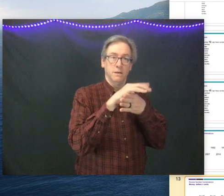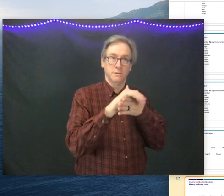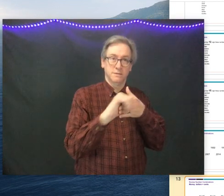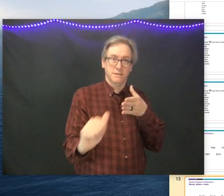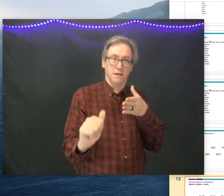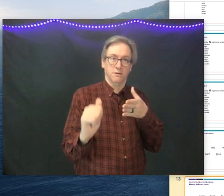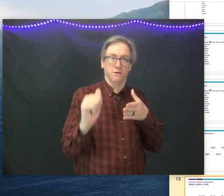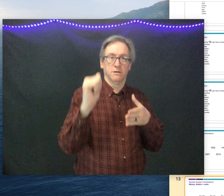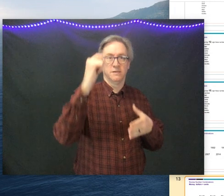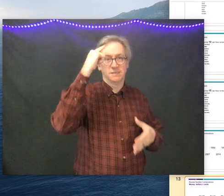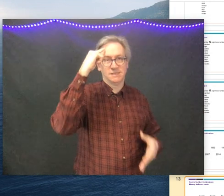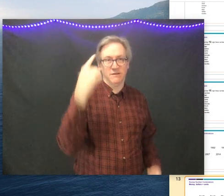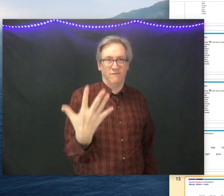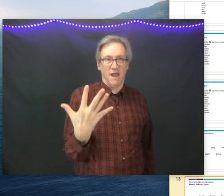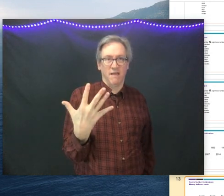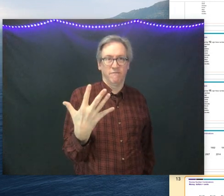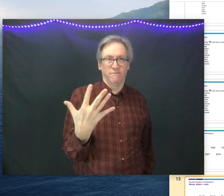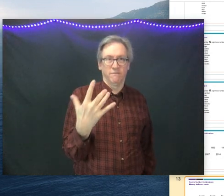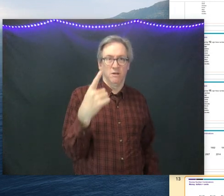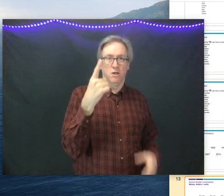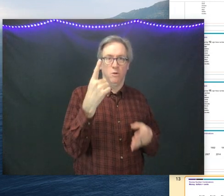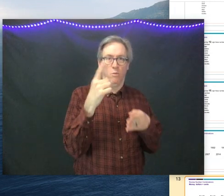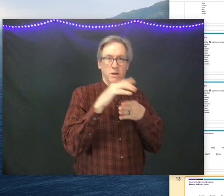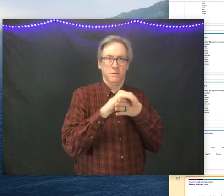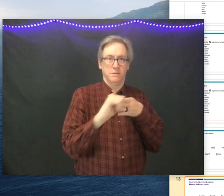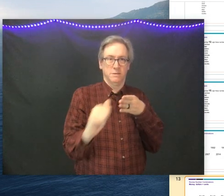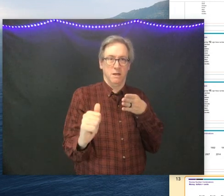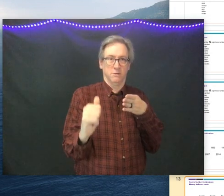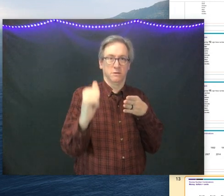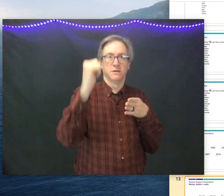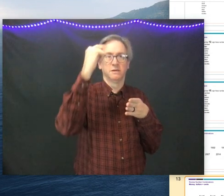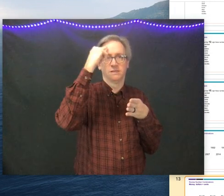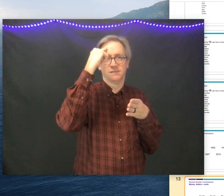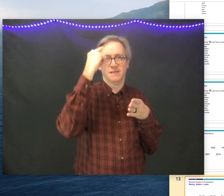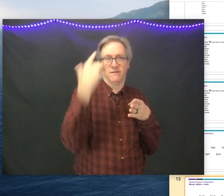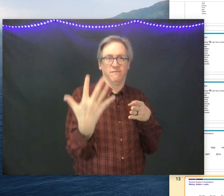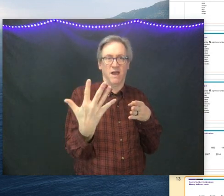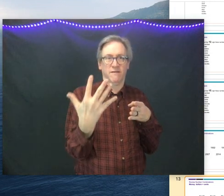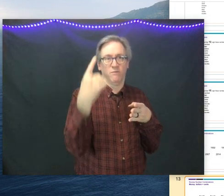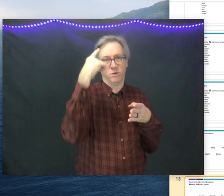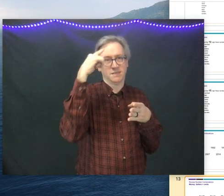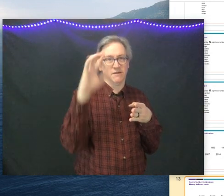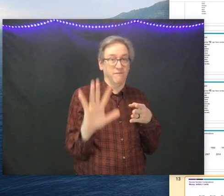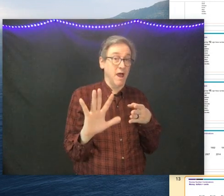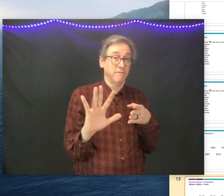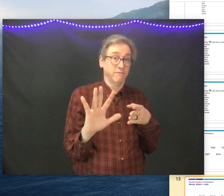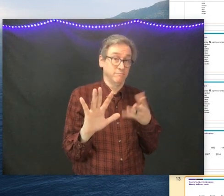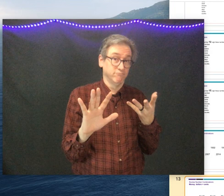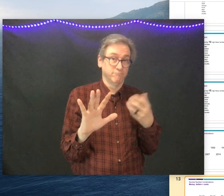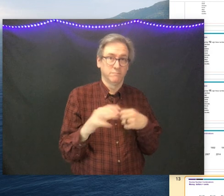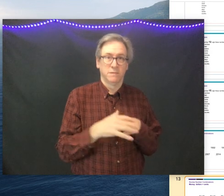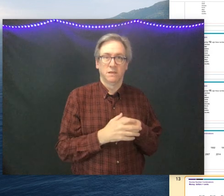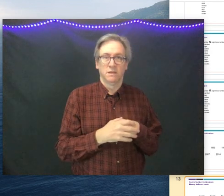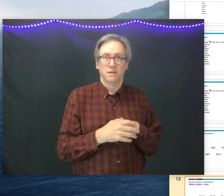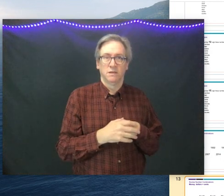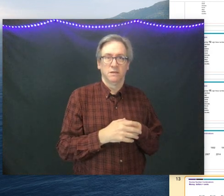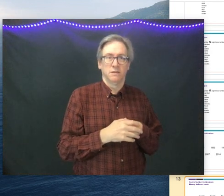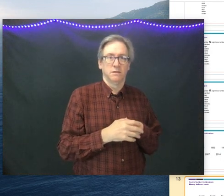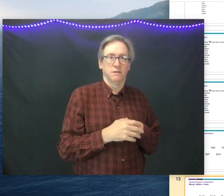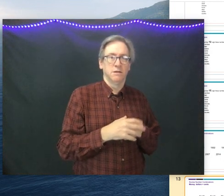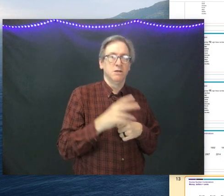$1, cent 5. $1, cent 5, or cent 5.